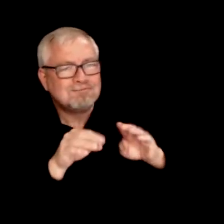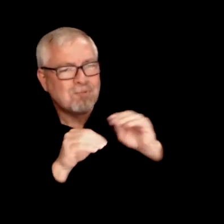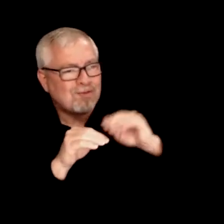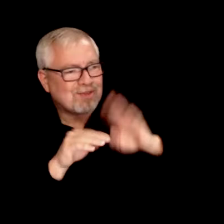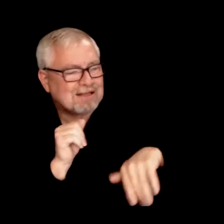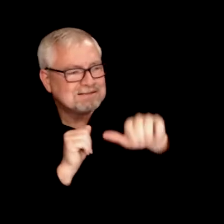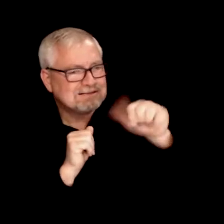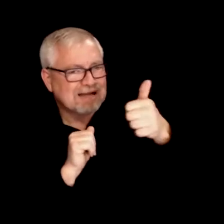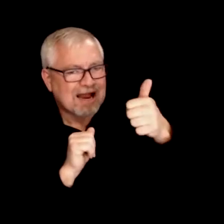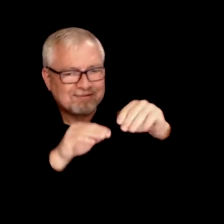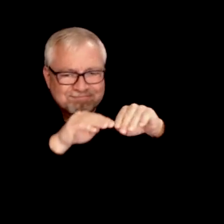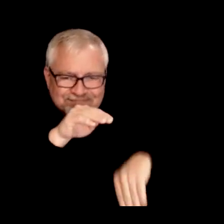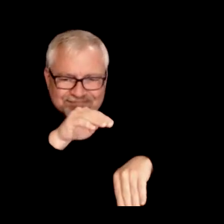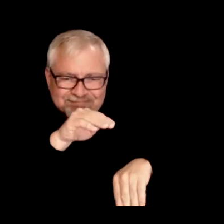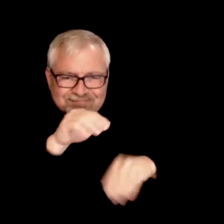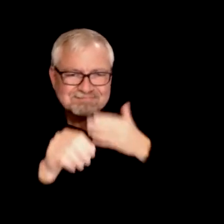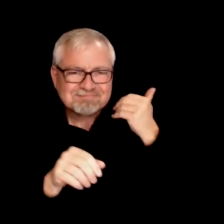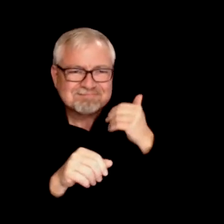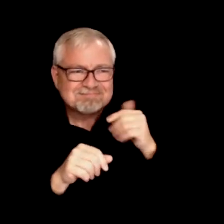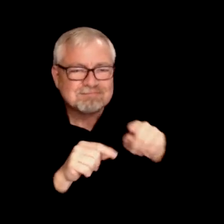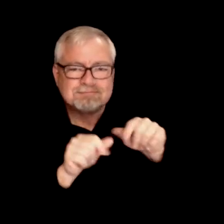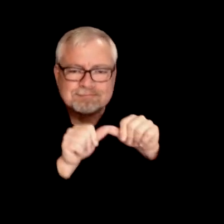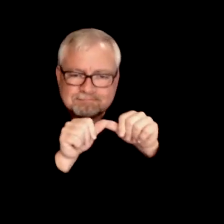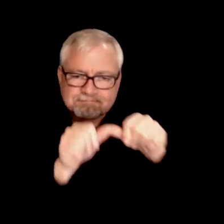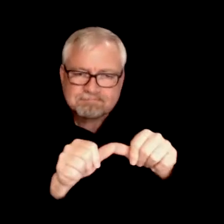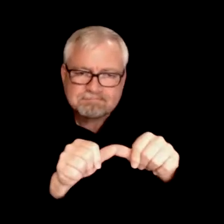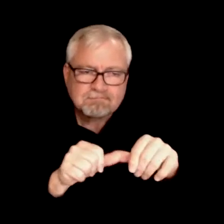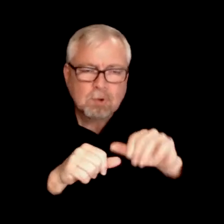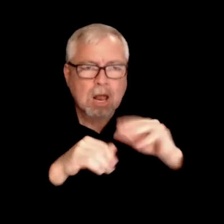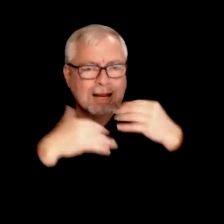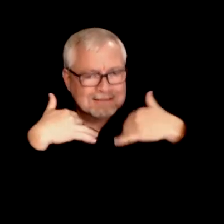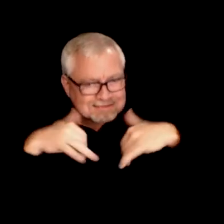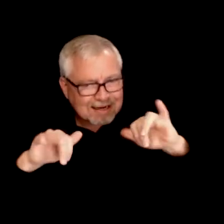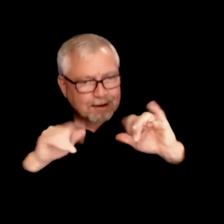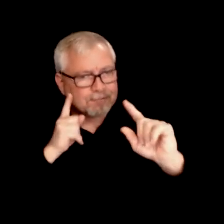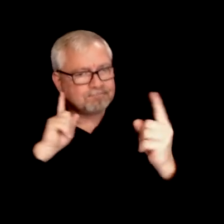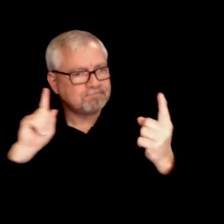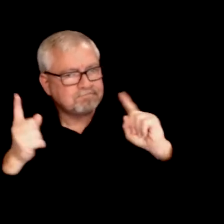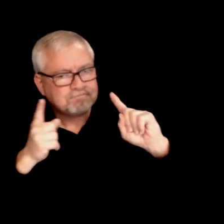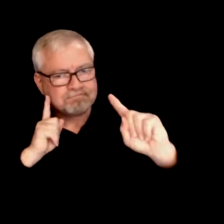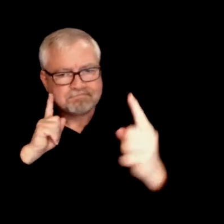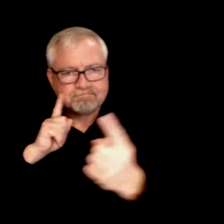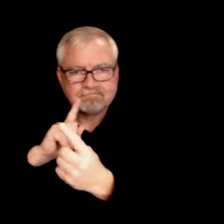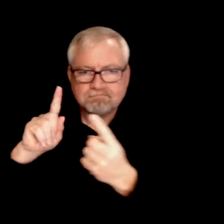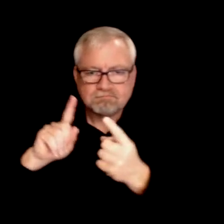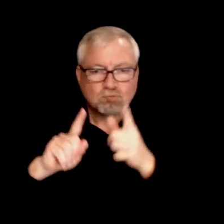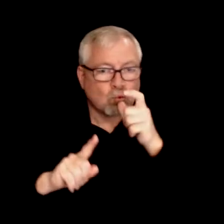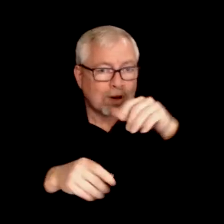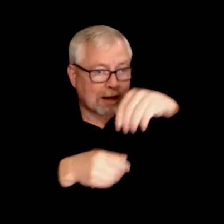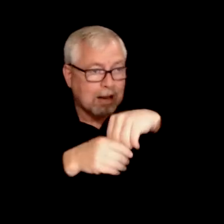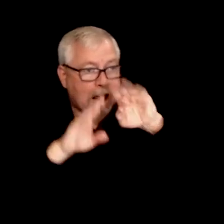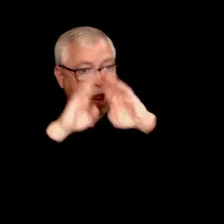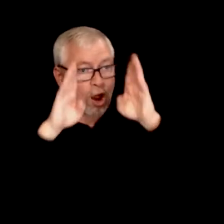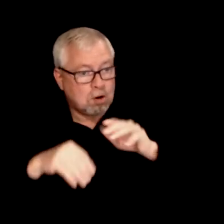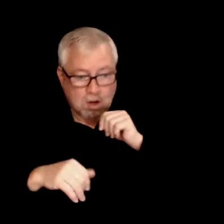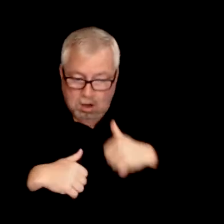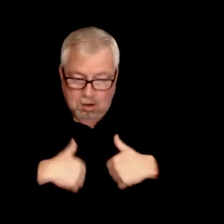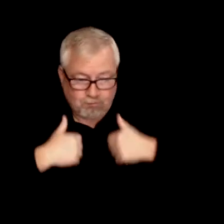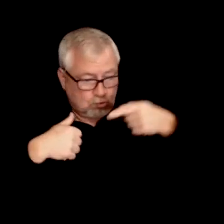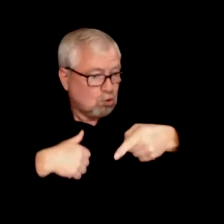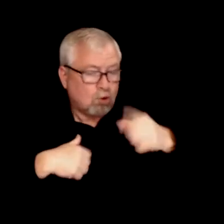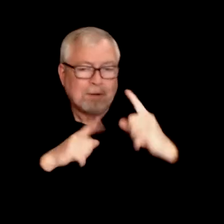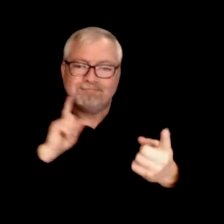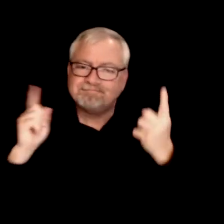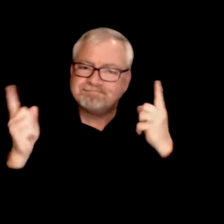that 6 feet distance apart from anybody that you don't live with. Limiting outdoor social gatherings to